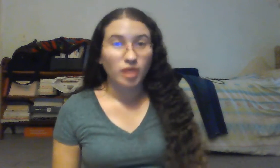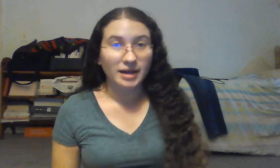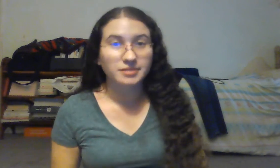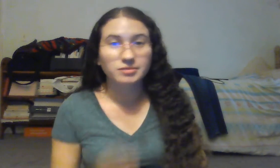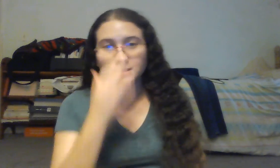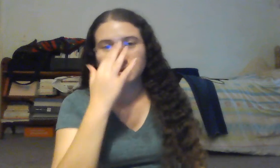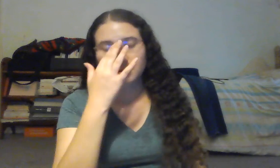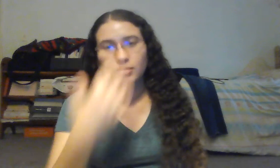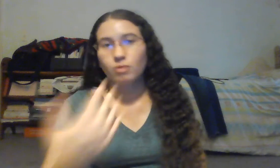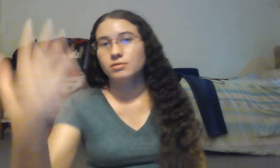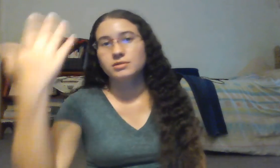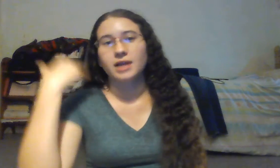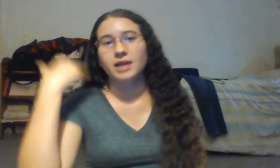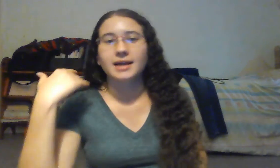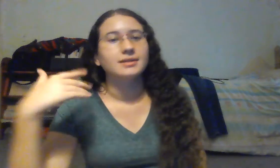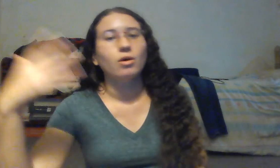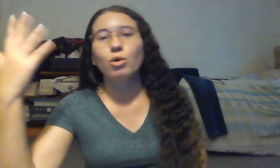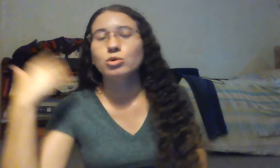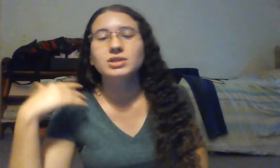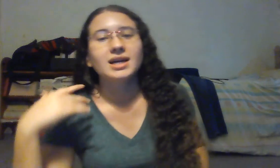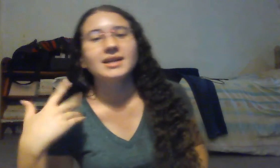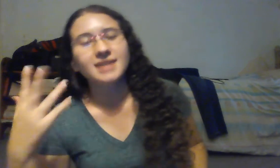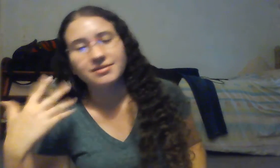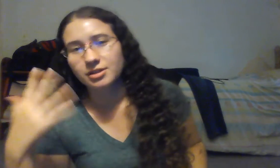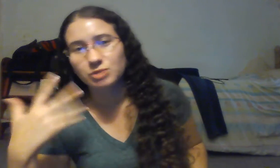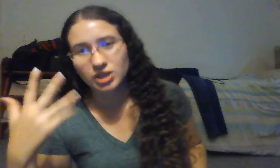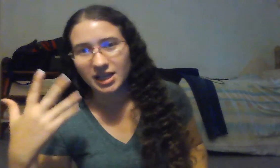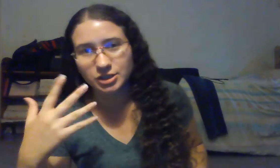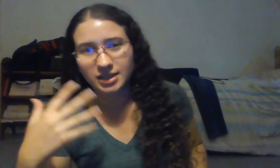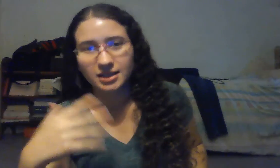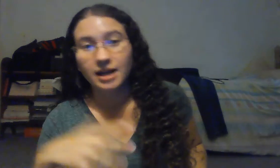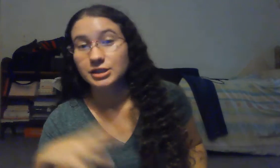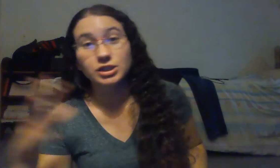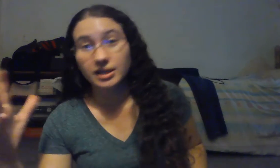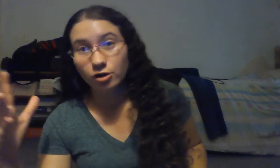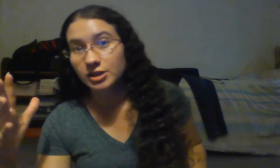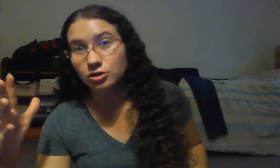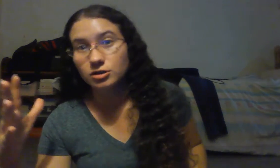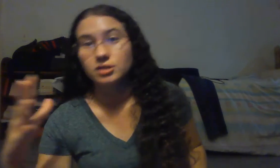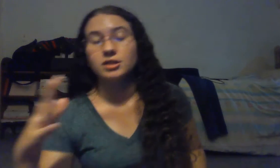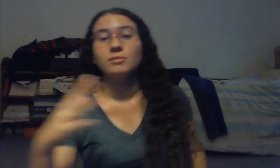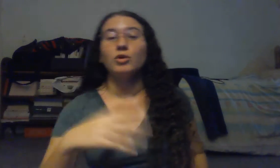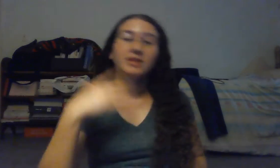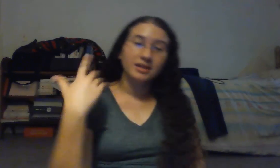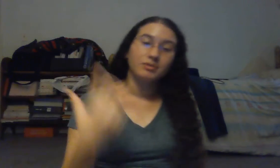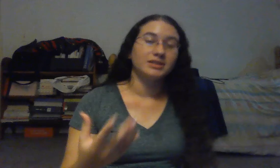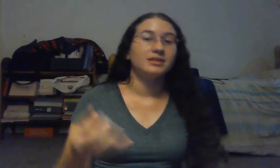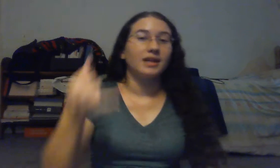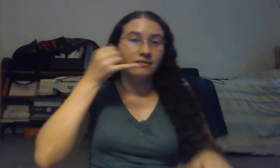Teletypewriter, which is an old sign, an old deaf communication technology that nobody uses anymore, but there was a sign for